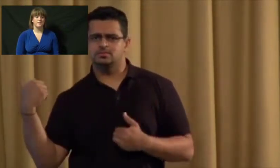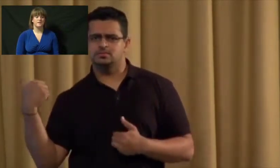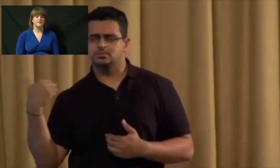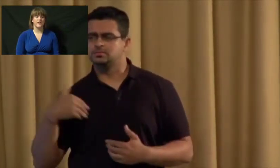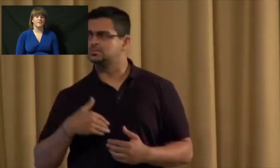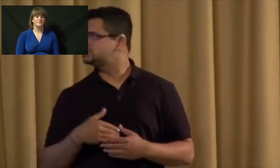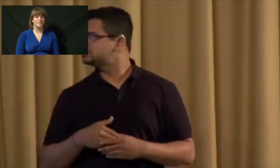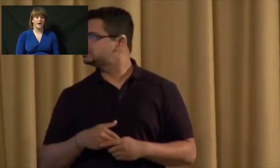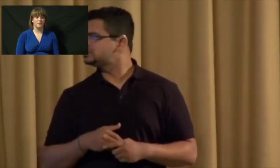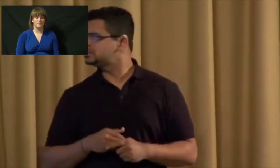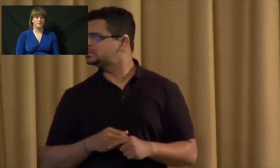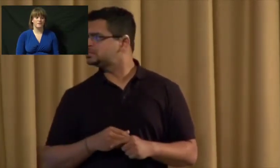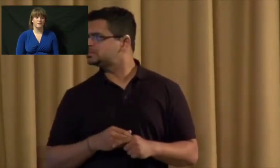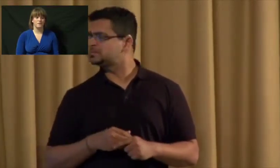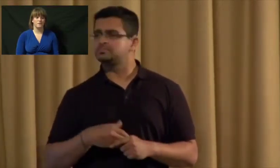Peer gave us power.